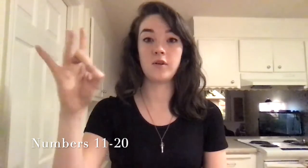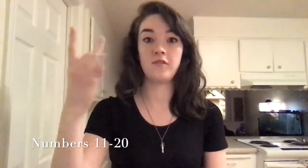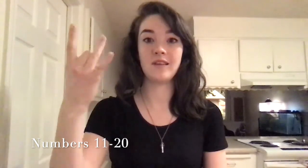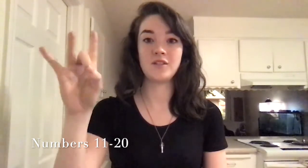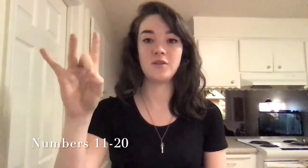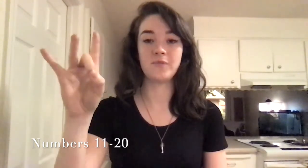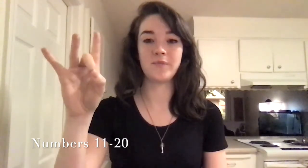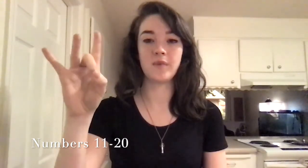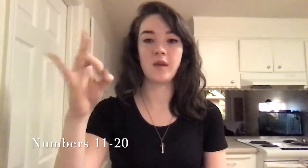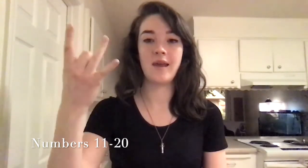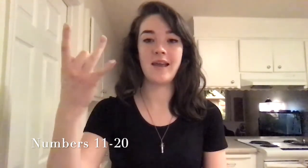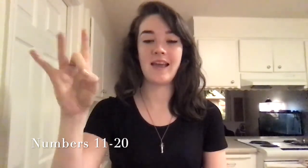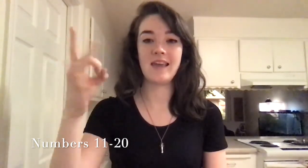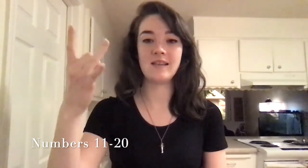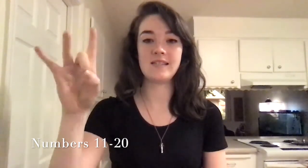flick that too. 18.